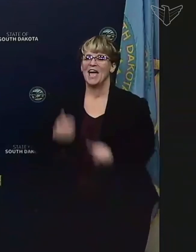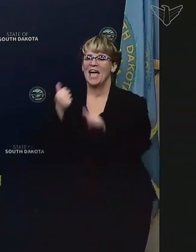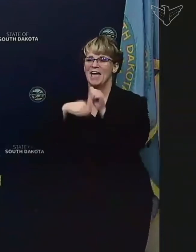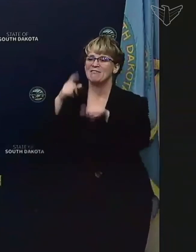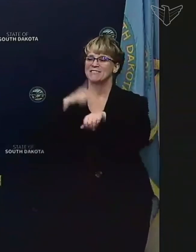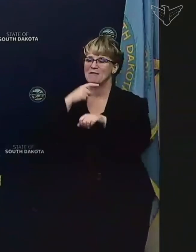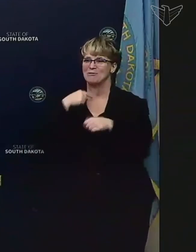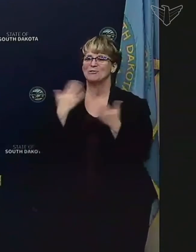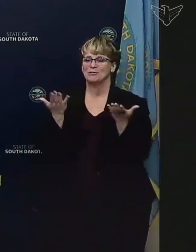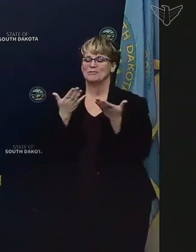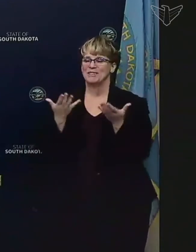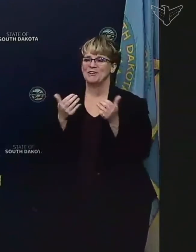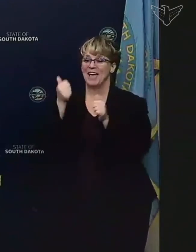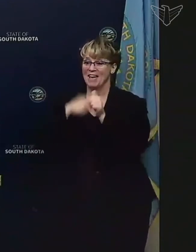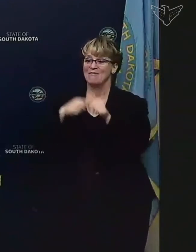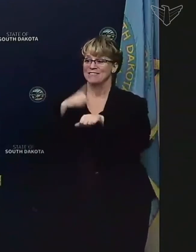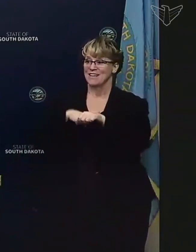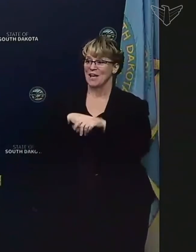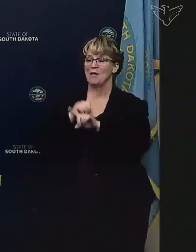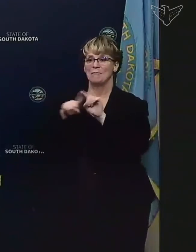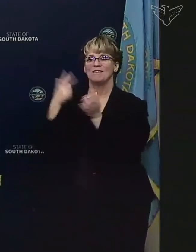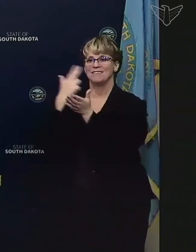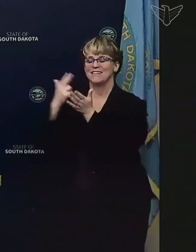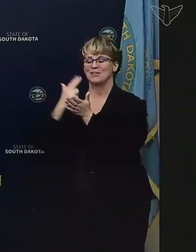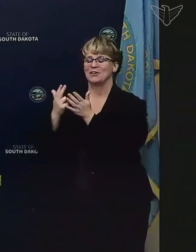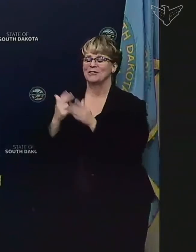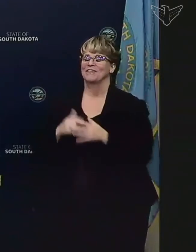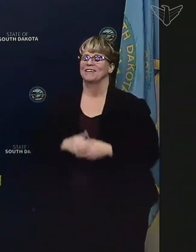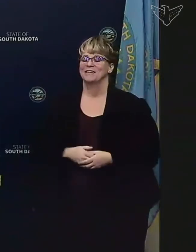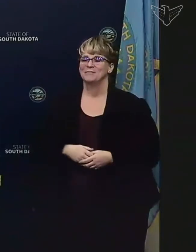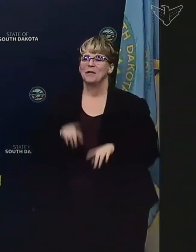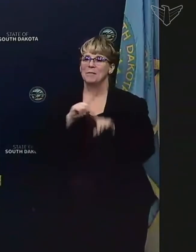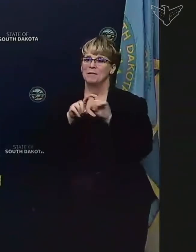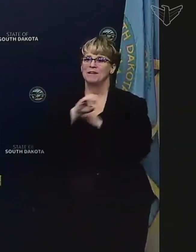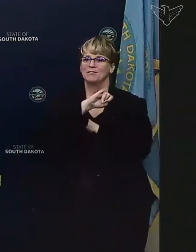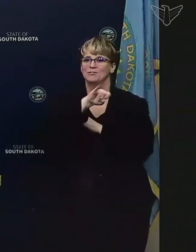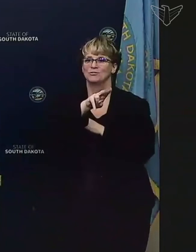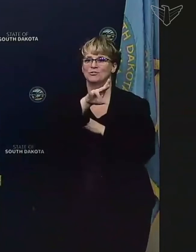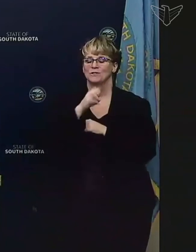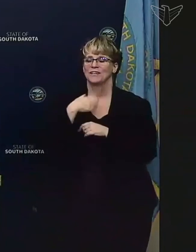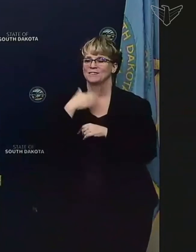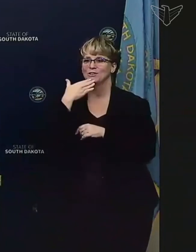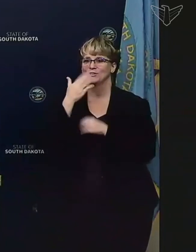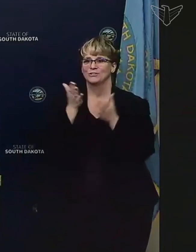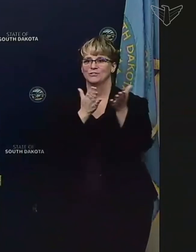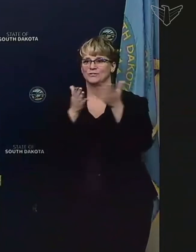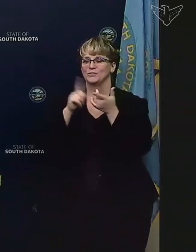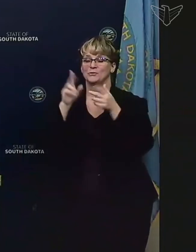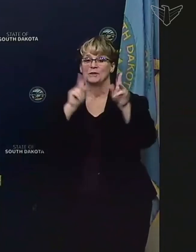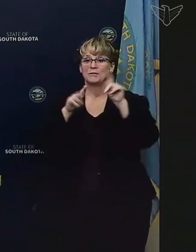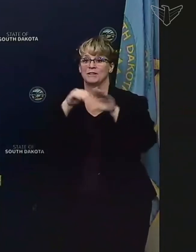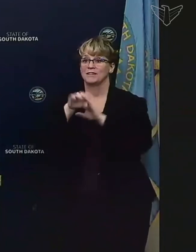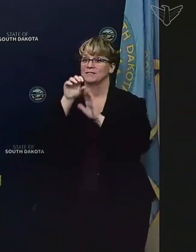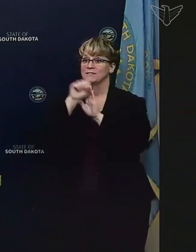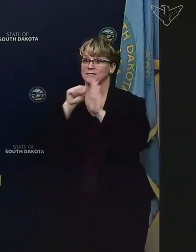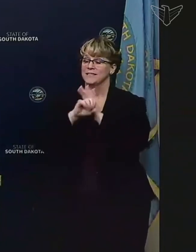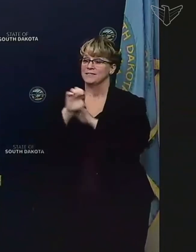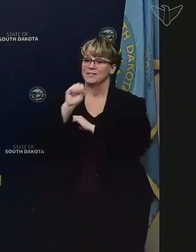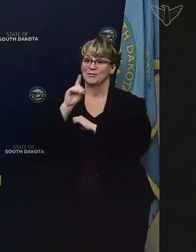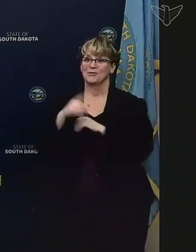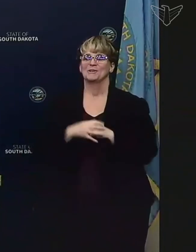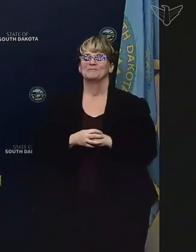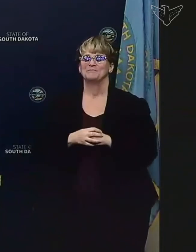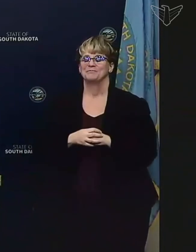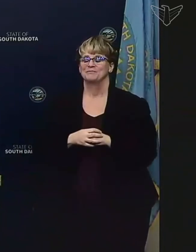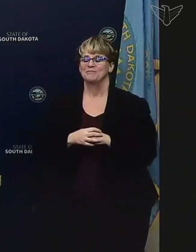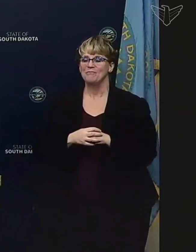only person that's been here every single time except for the secretary maybe. But she provides an incredible service to people in the state of South Dakota,